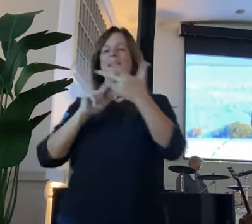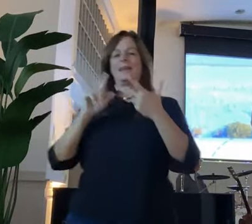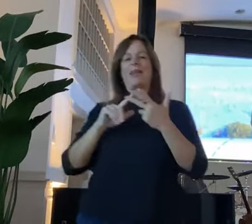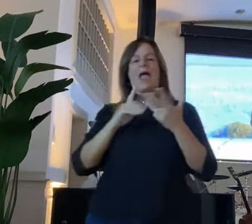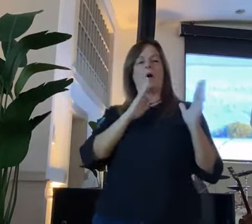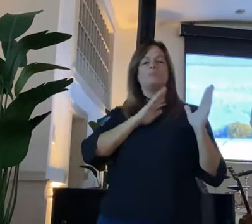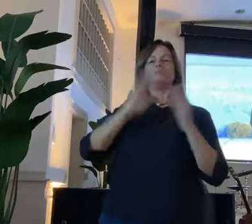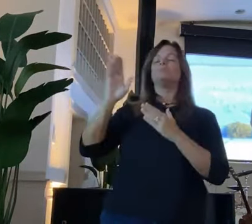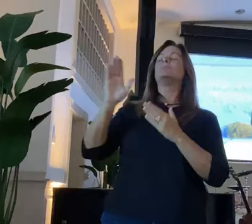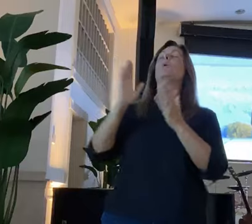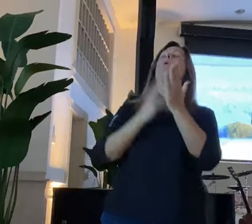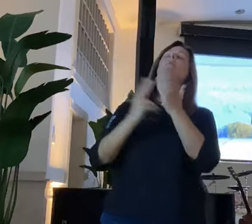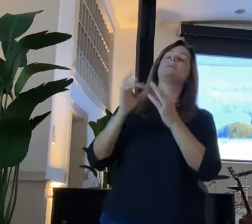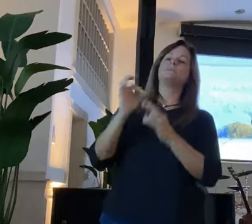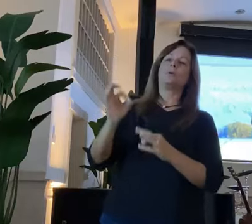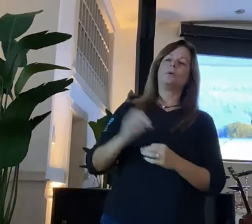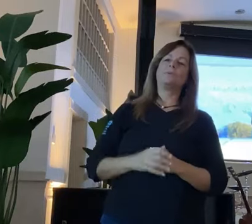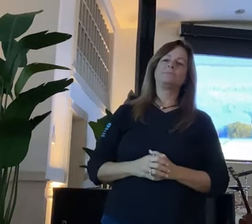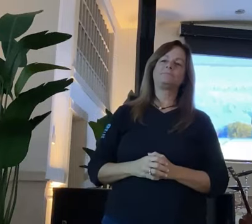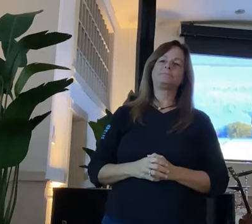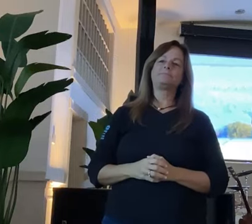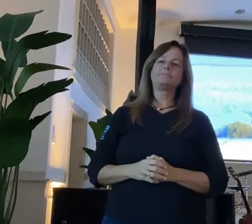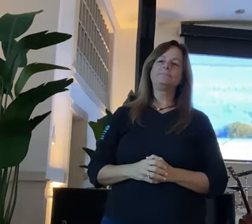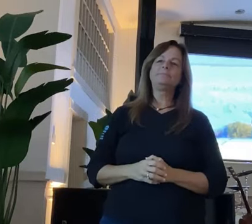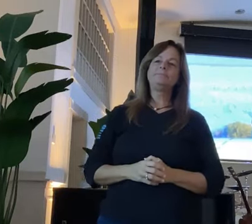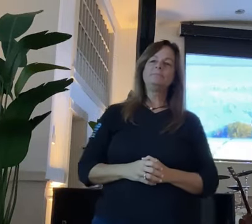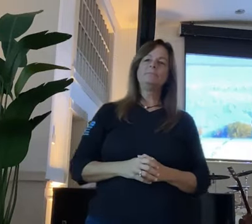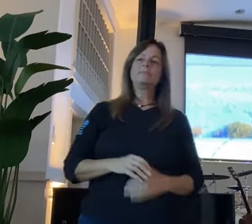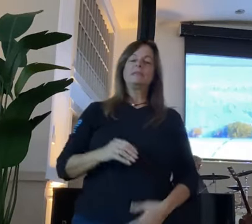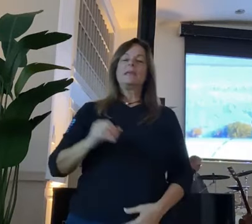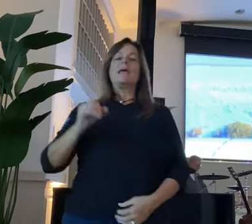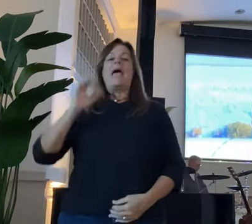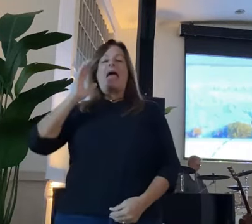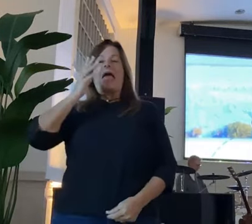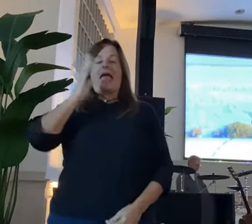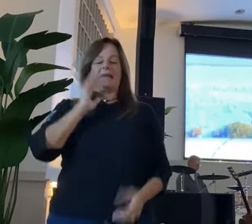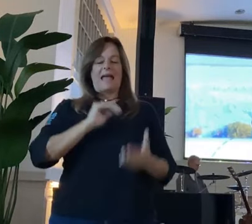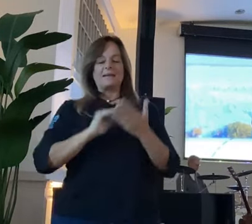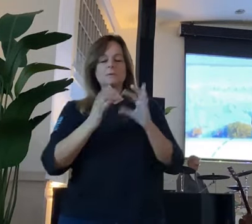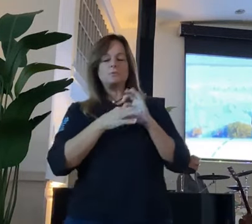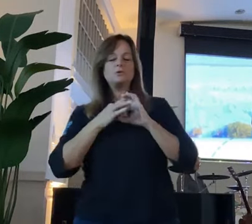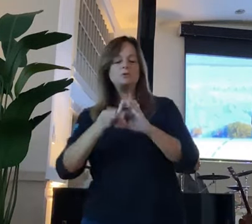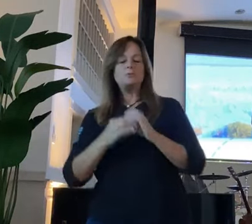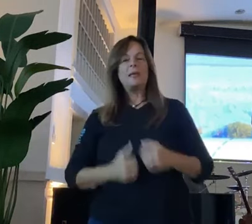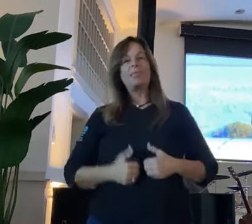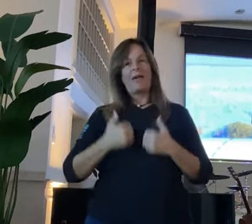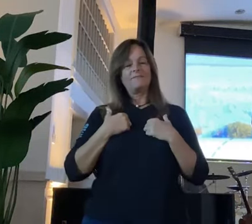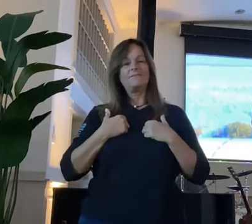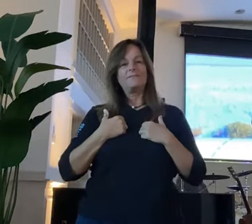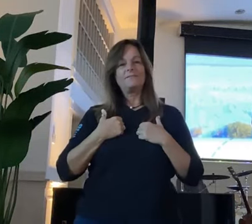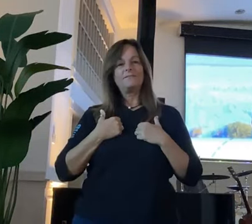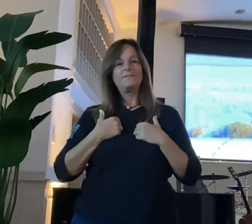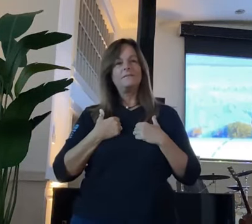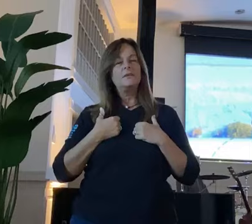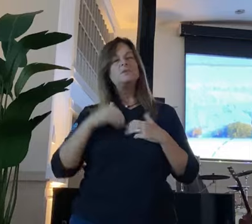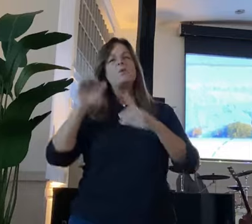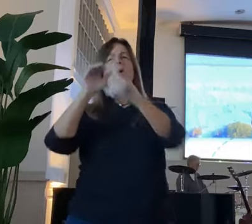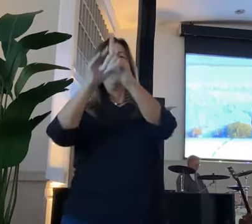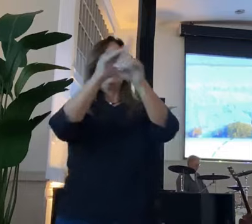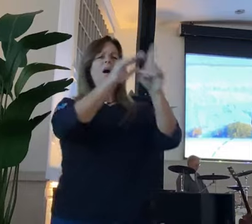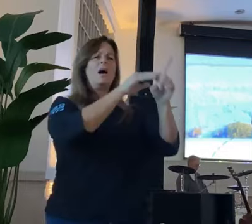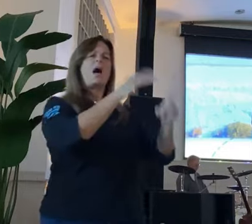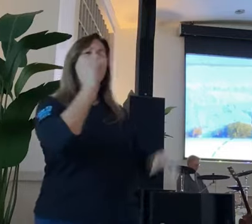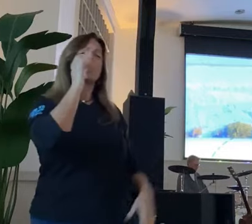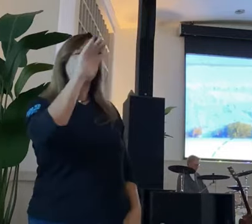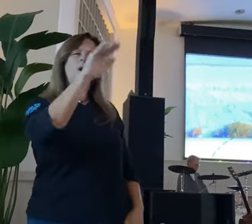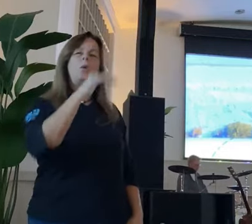the Holy Spirit and ask Him to invade every part of our life. May I remind you that the Holy